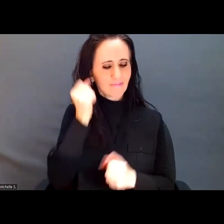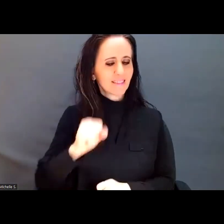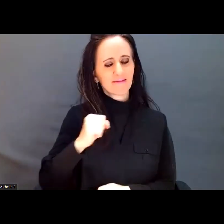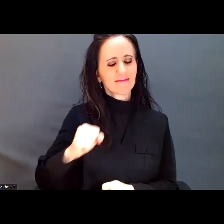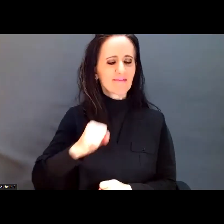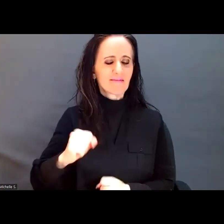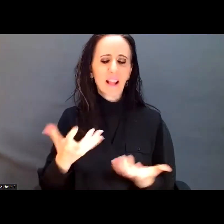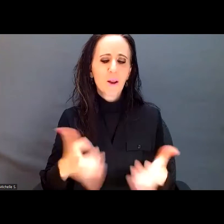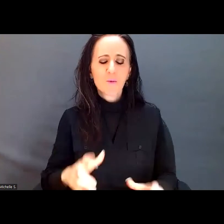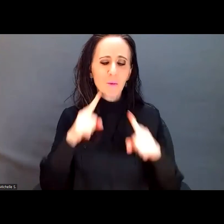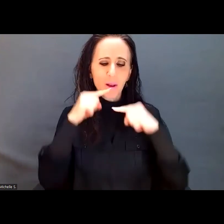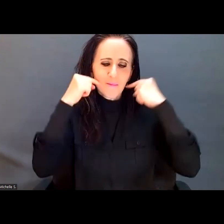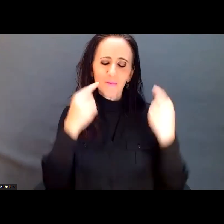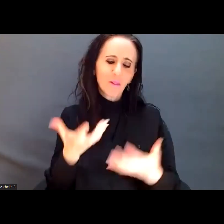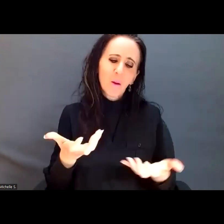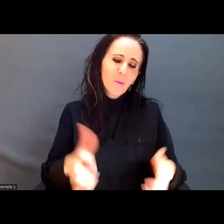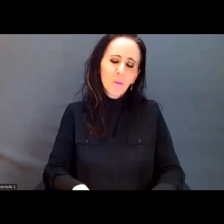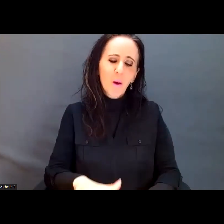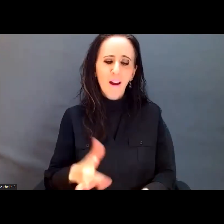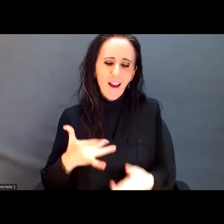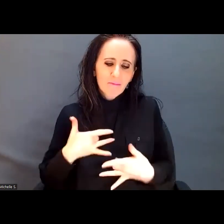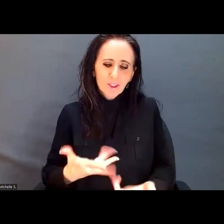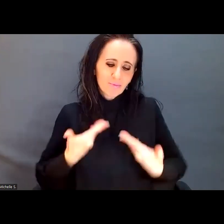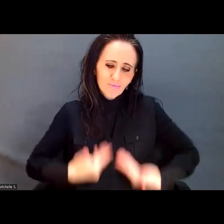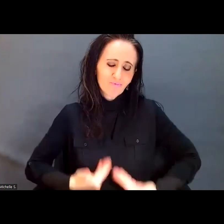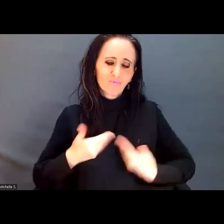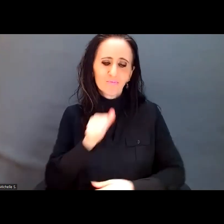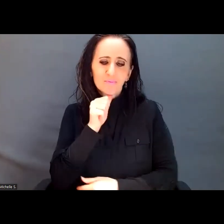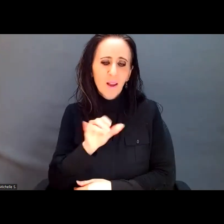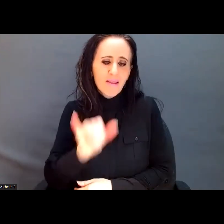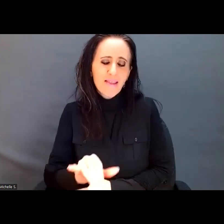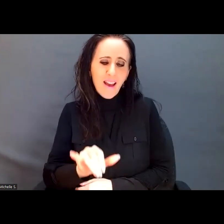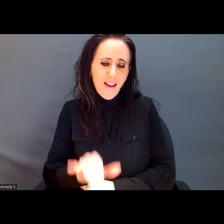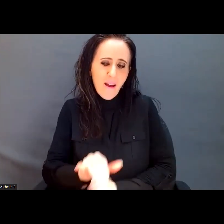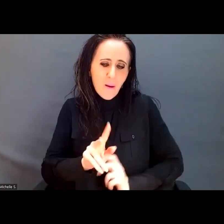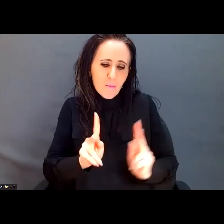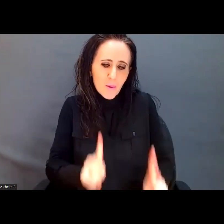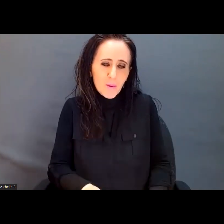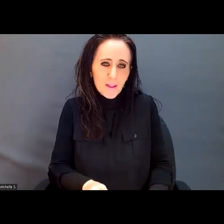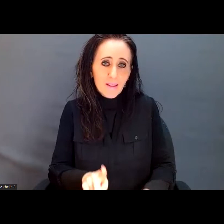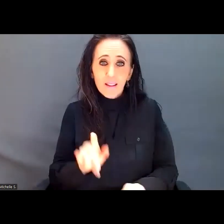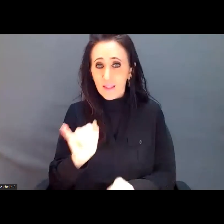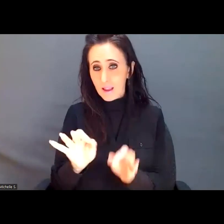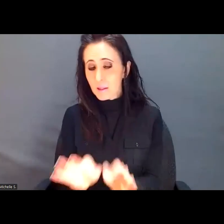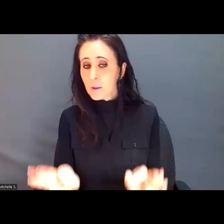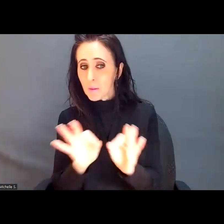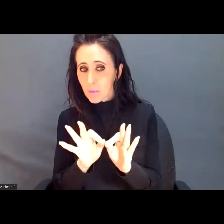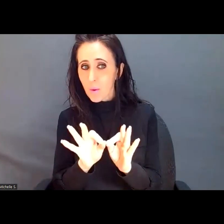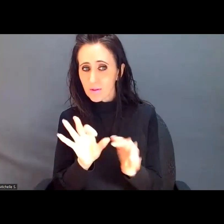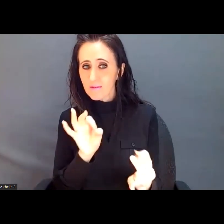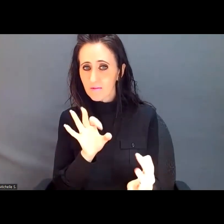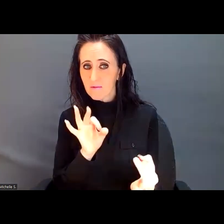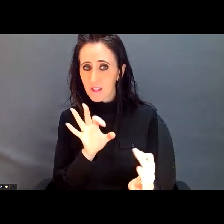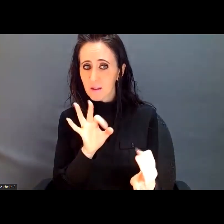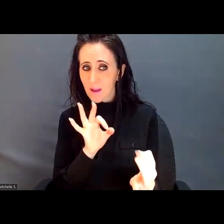bit, I'm not going to do that. That's important information too, isn't it? So note